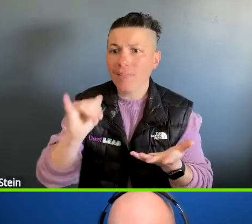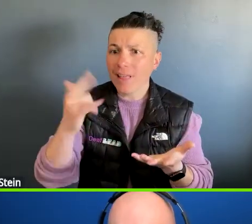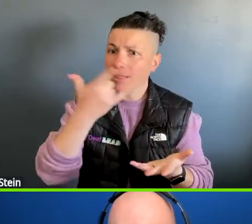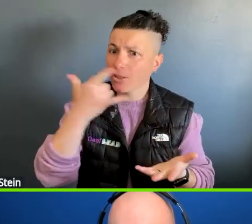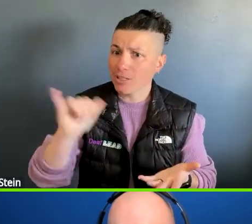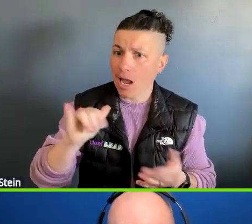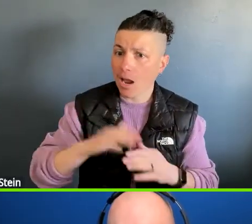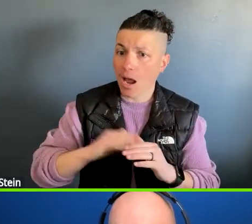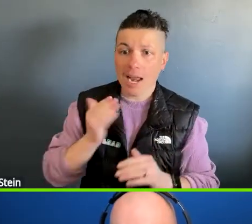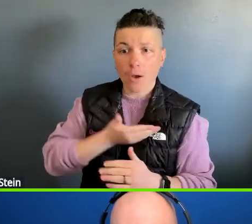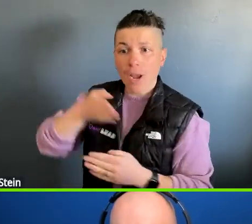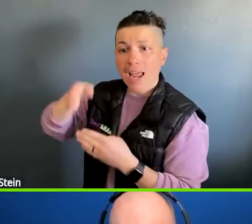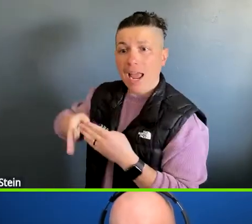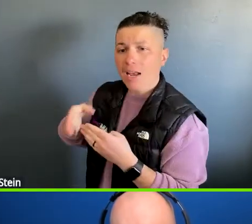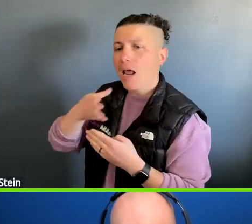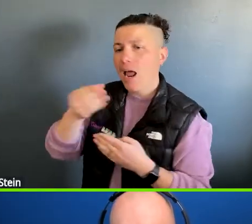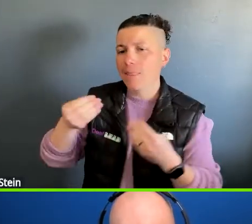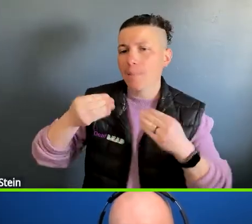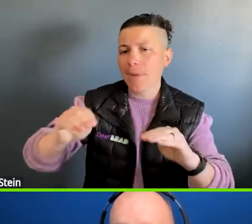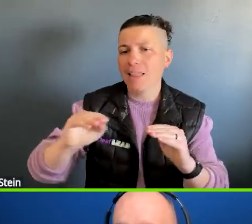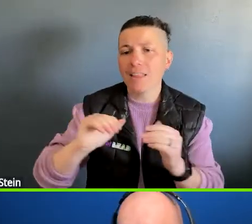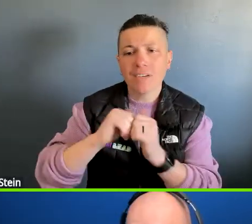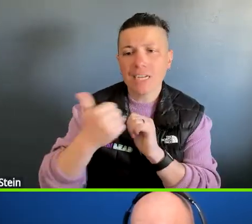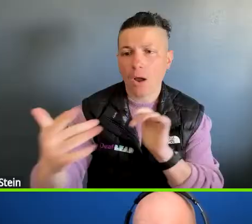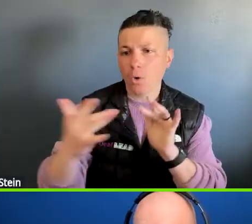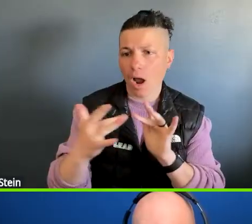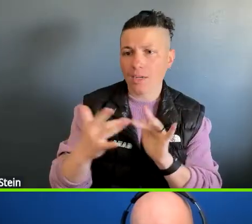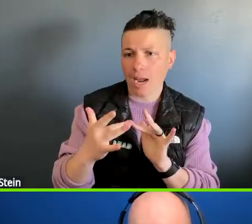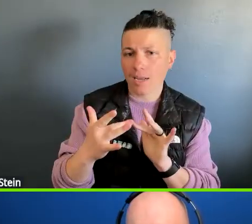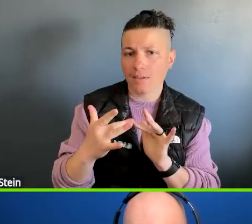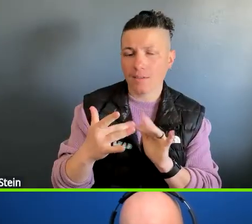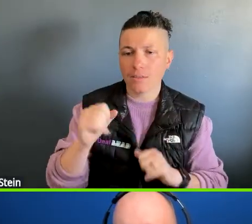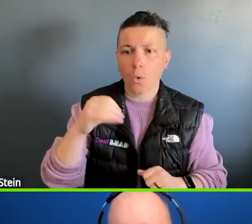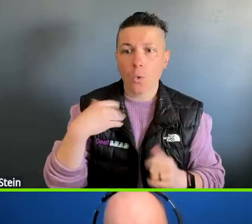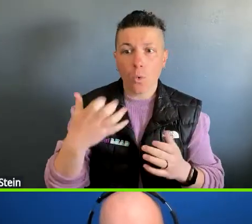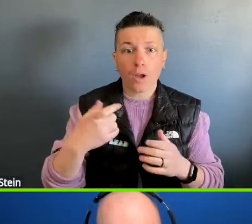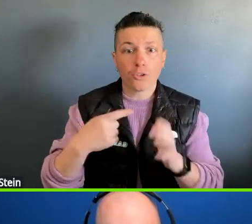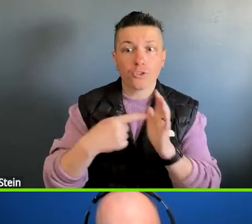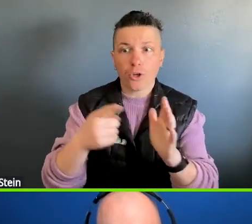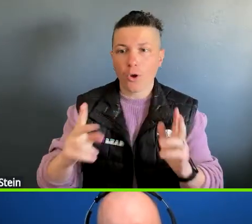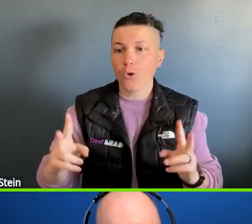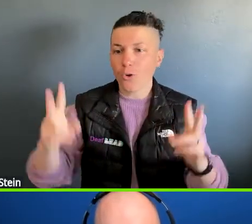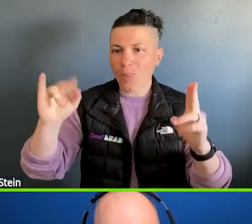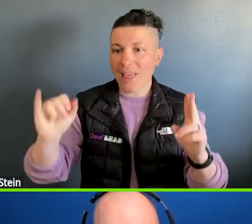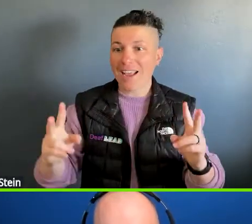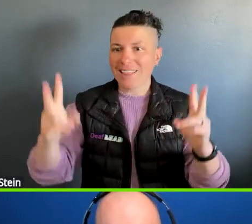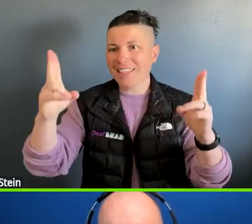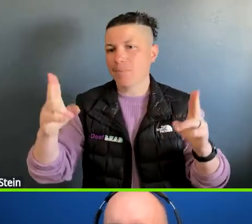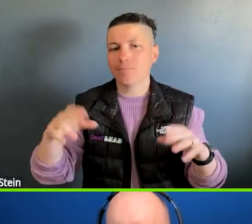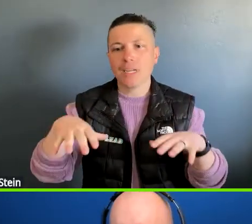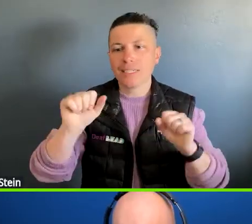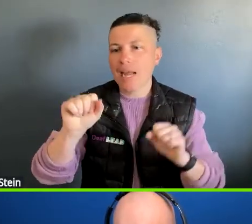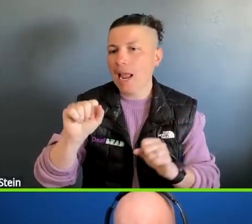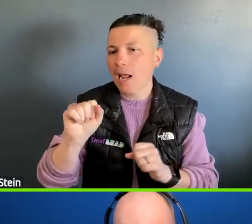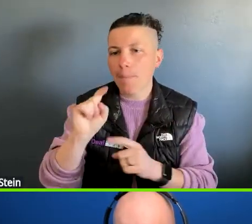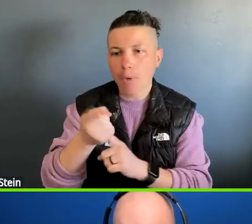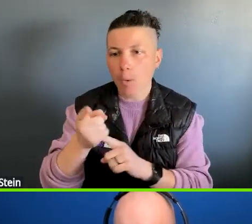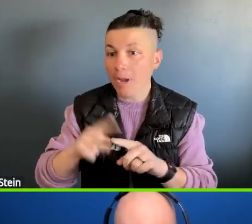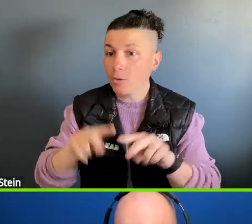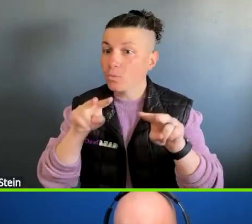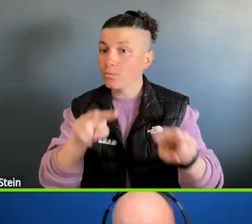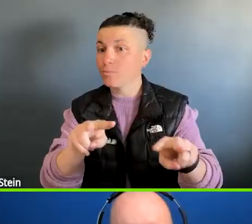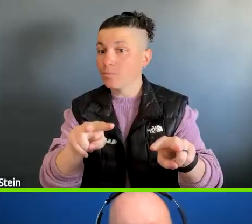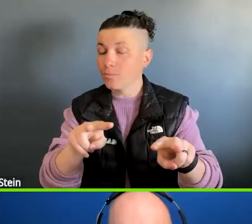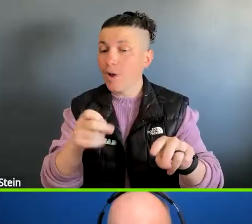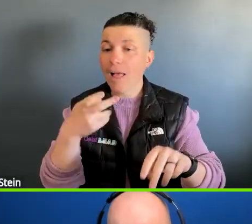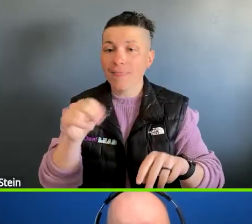a brief clip that will show of what it looks like on our end, as well as methods to reach out to us on the user end. So we have a clip that we'll show